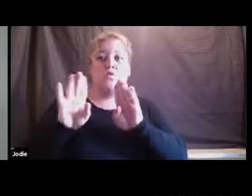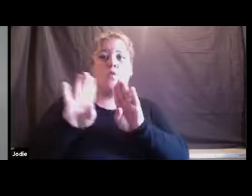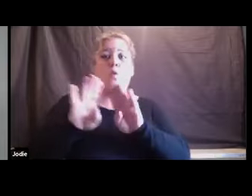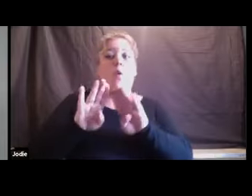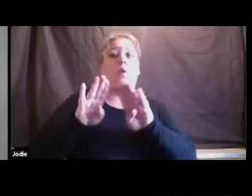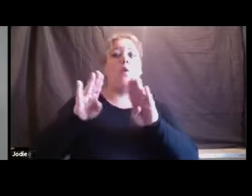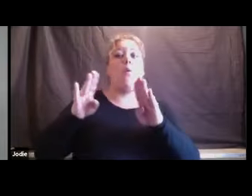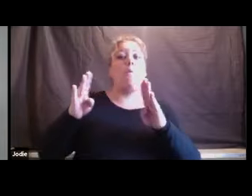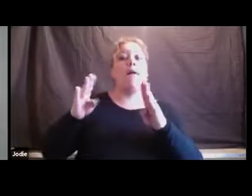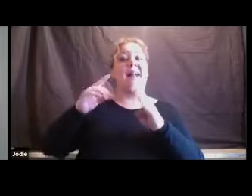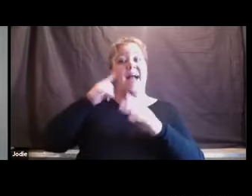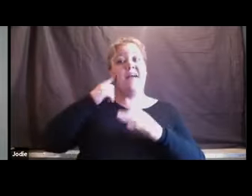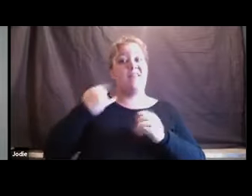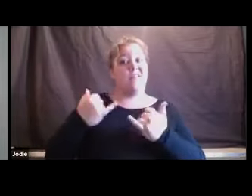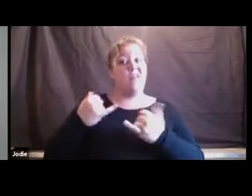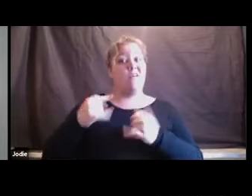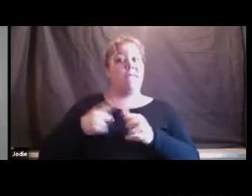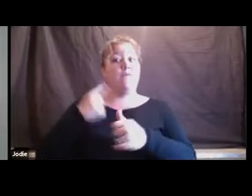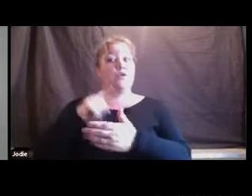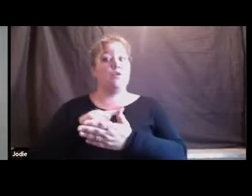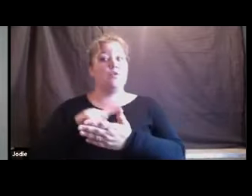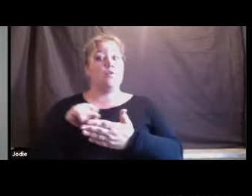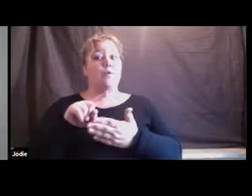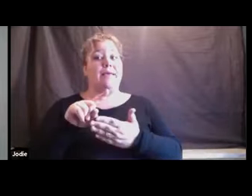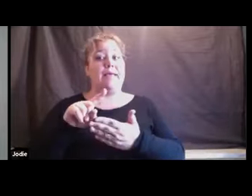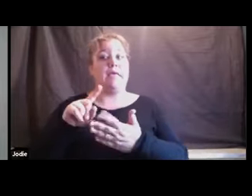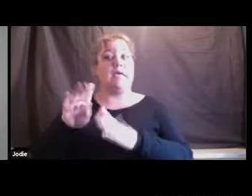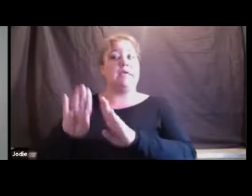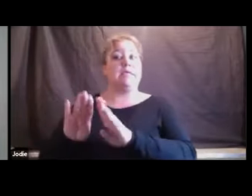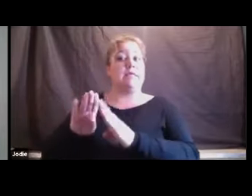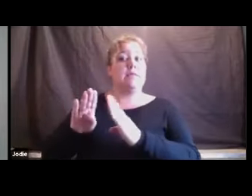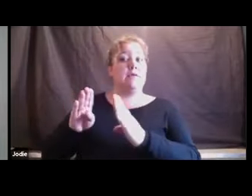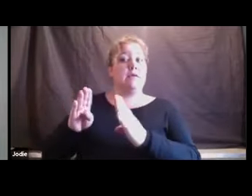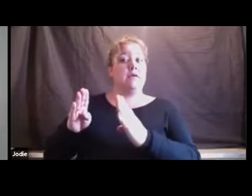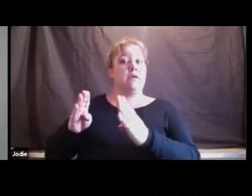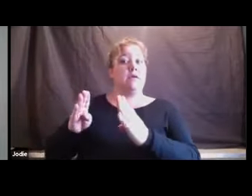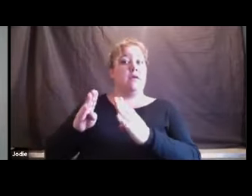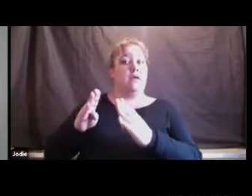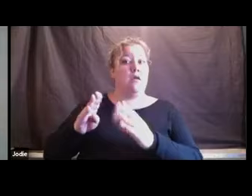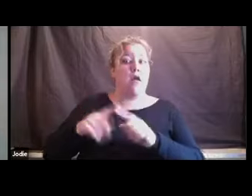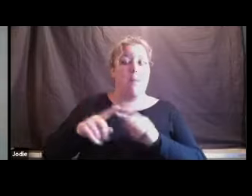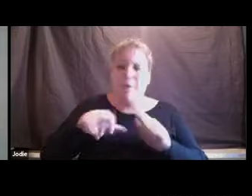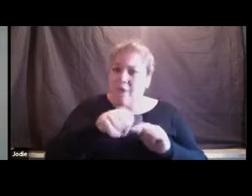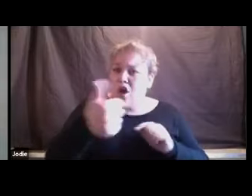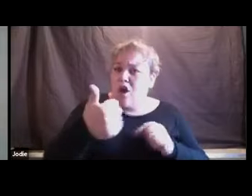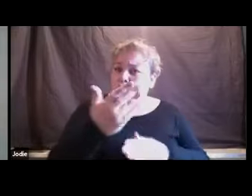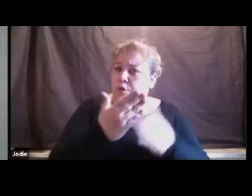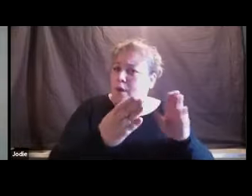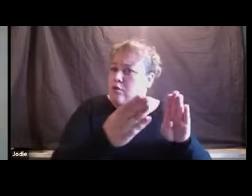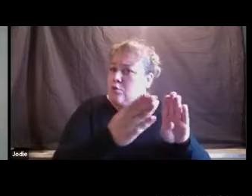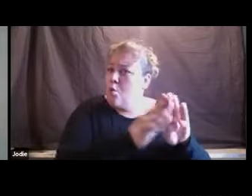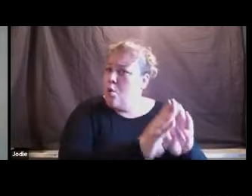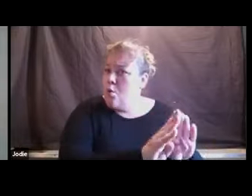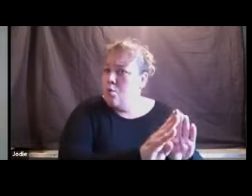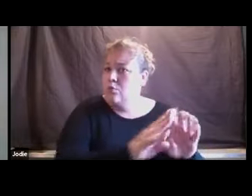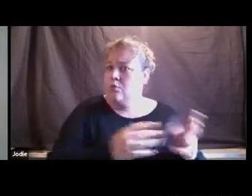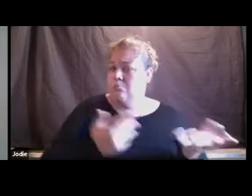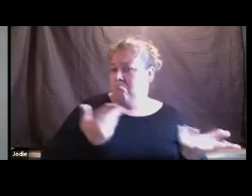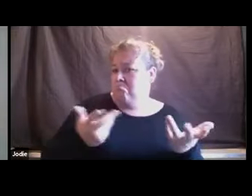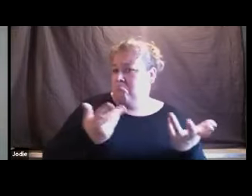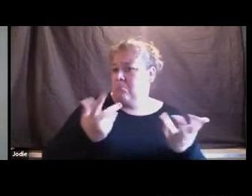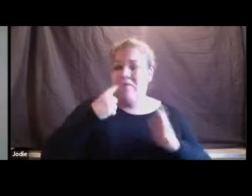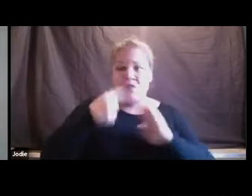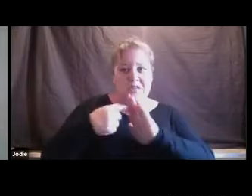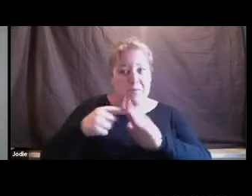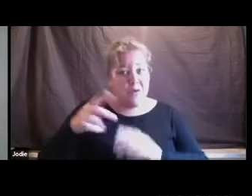it's the first week they've been open. I guess, do you feel as though they're maybe at risk at maybe shutting other parts of their operations down, like just for example, the